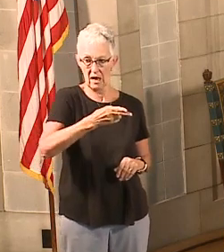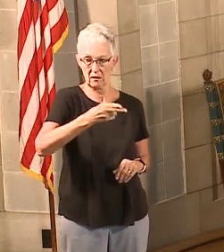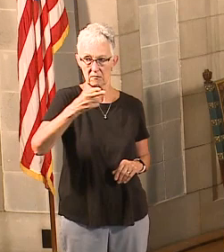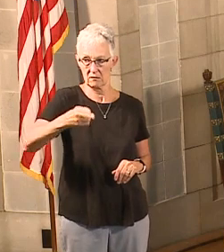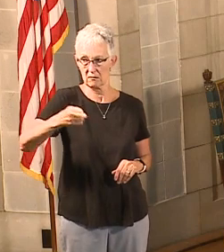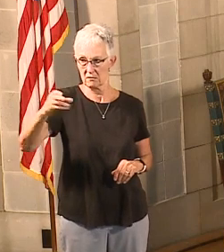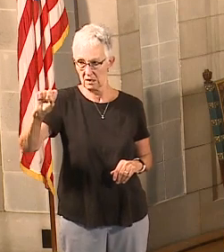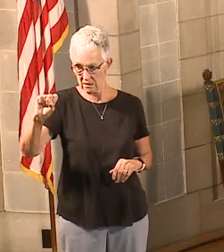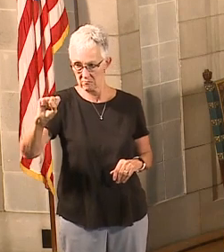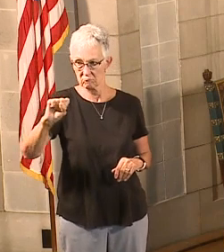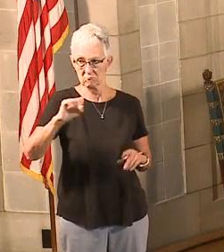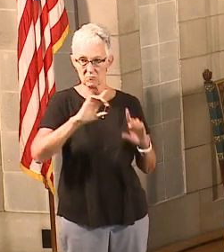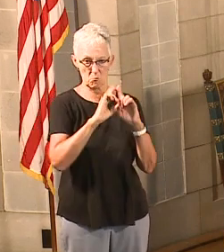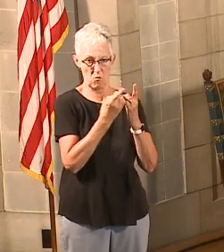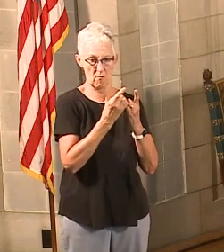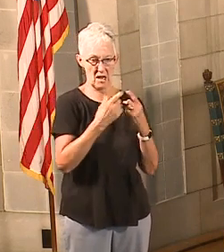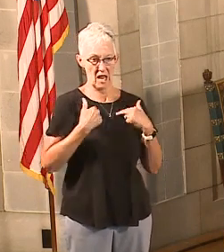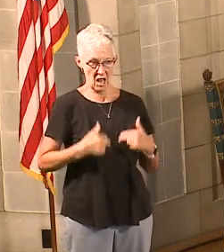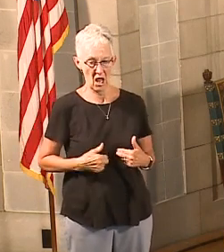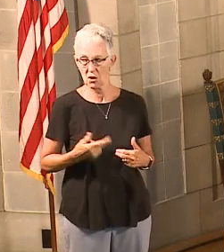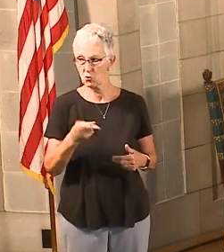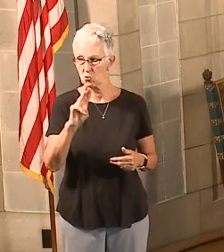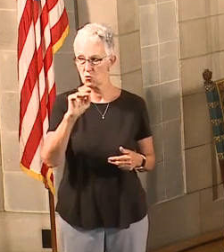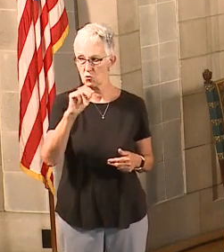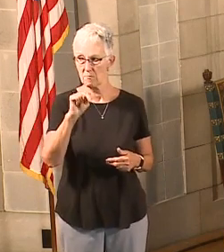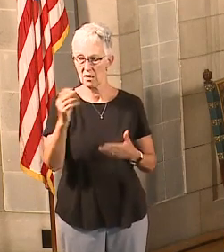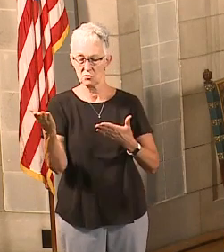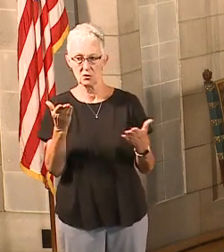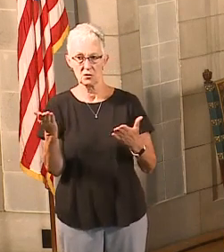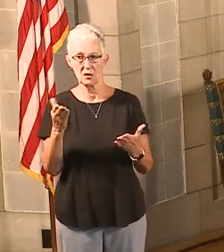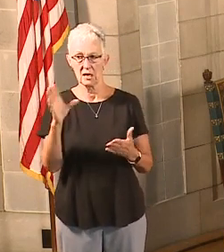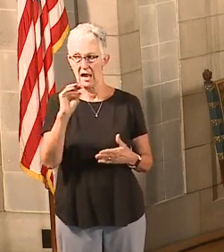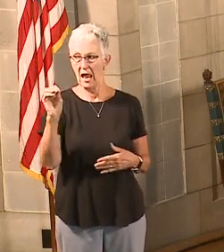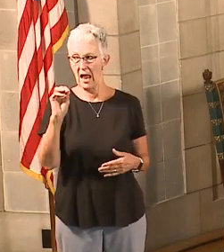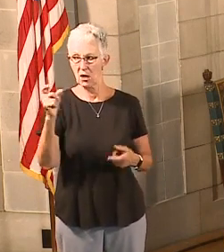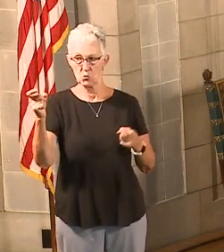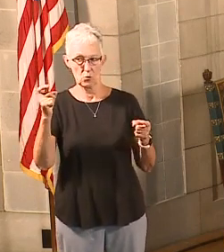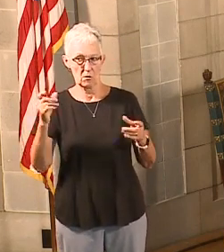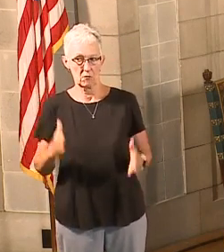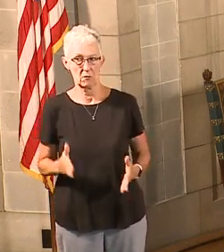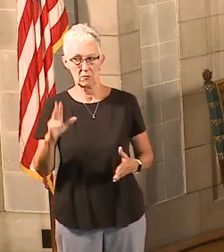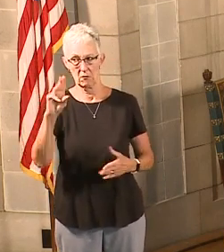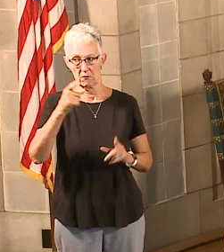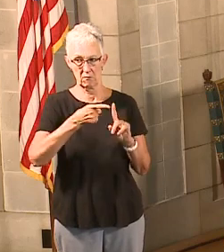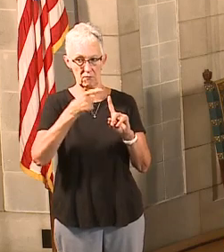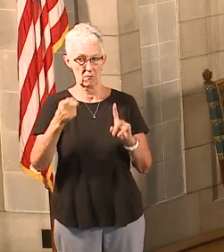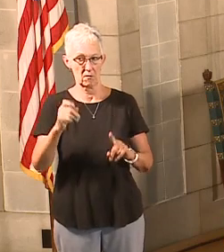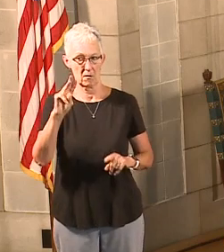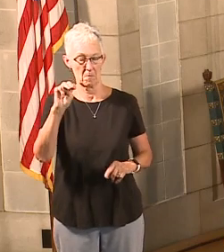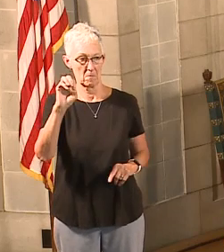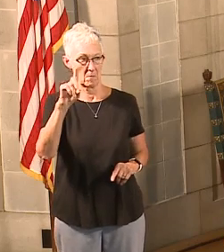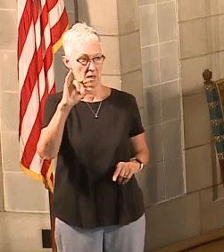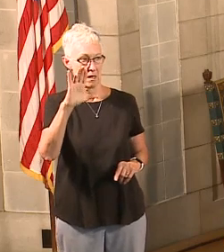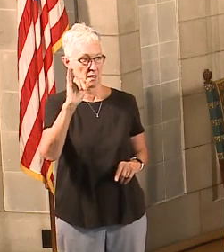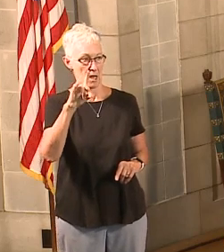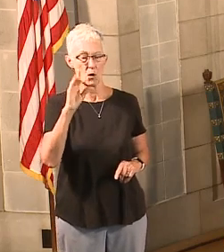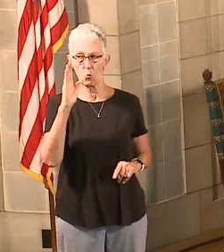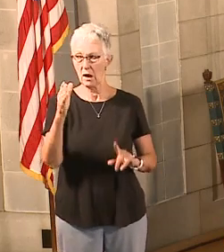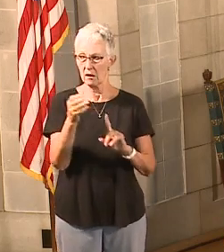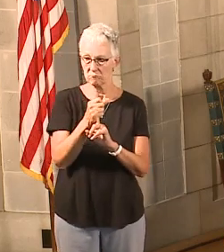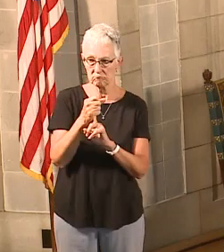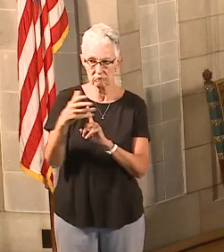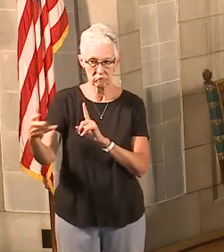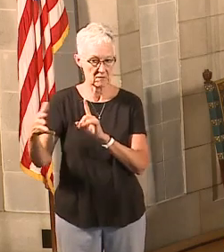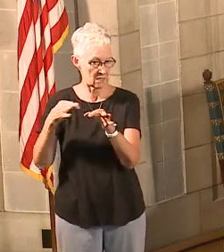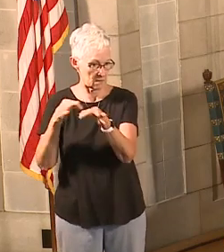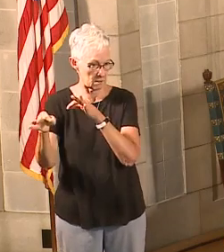talk about this, as well as Jeremy Brunson, who is the director for Medicaid. He will be here to go into the details as well. Danette